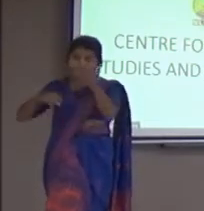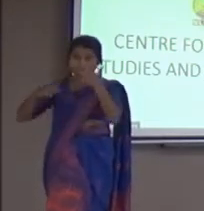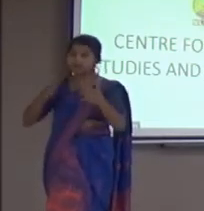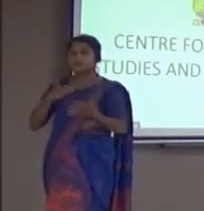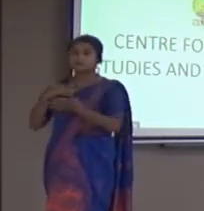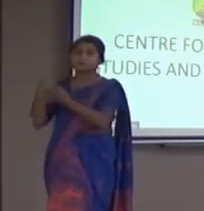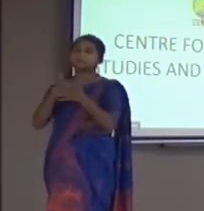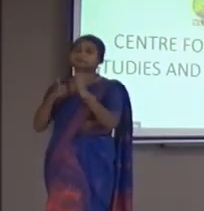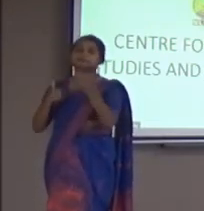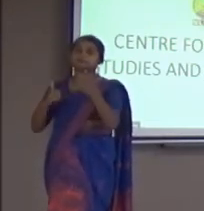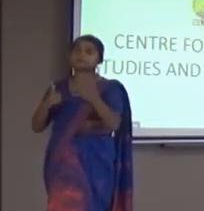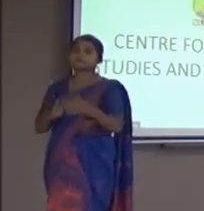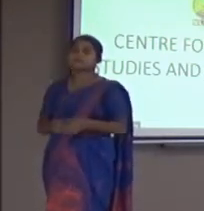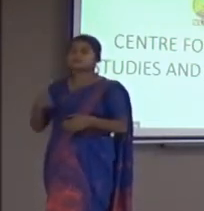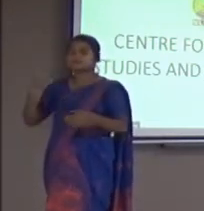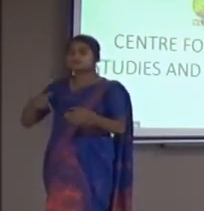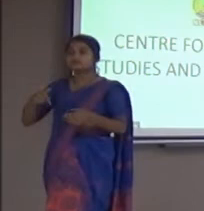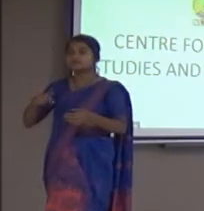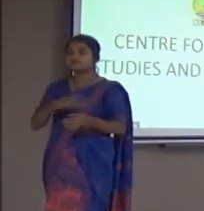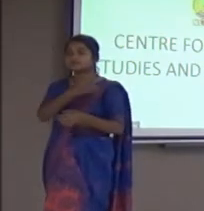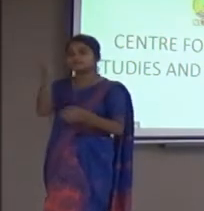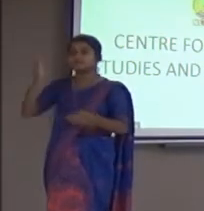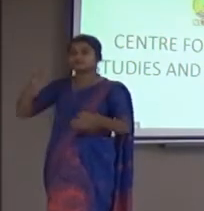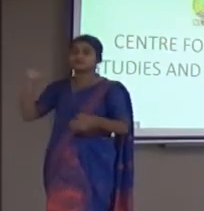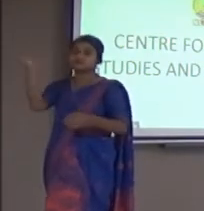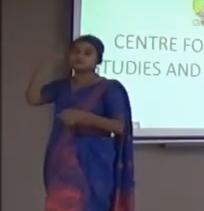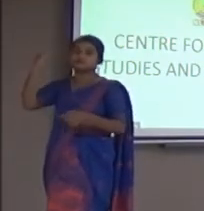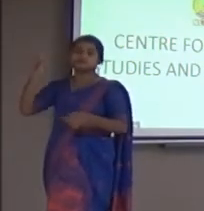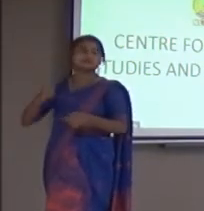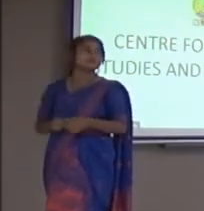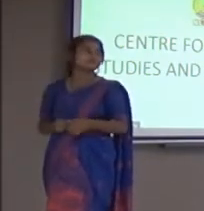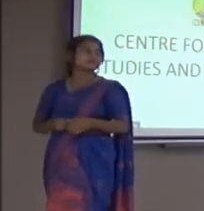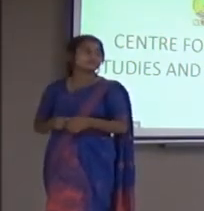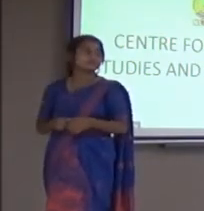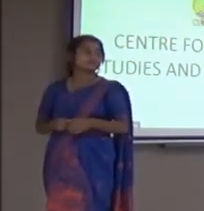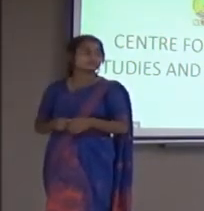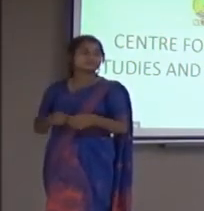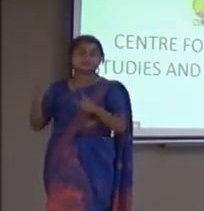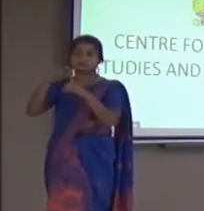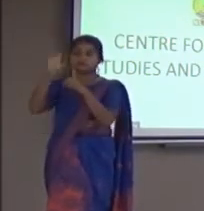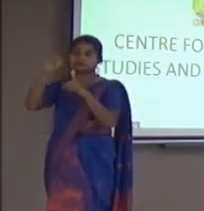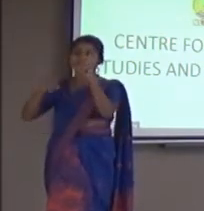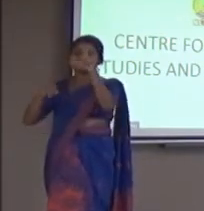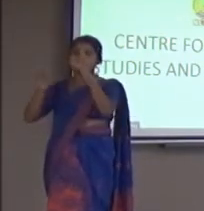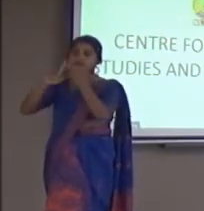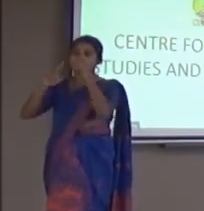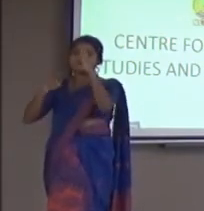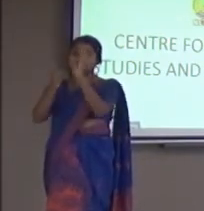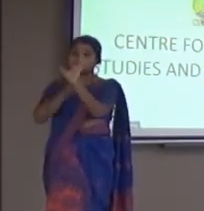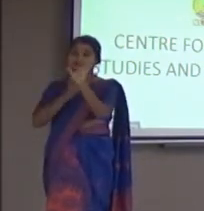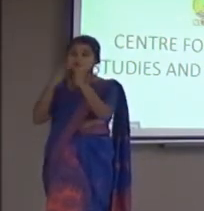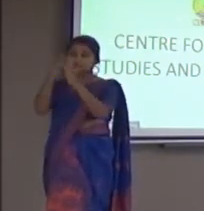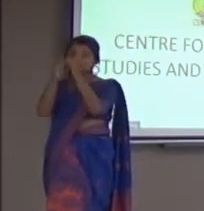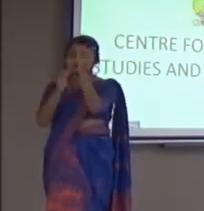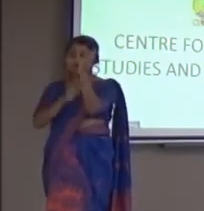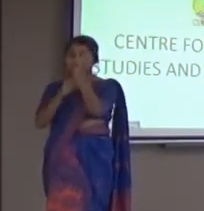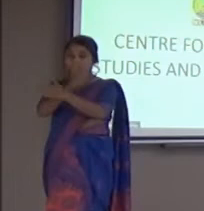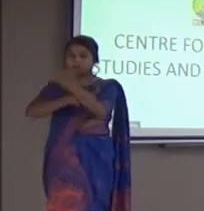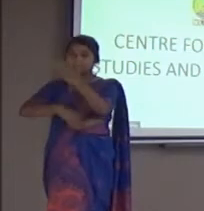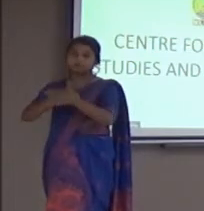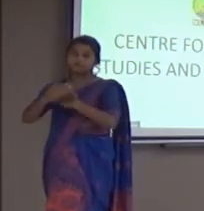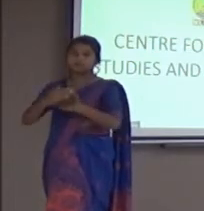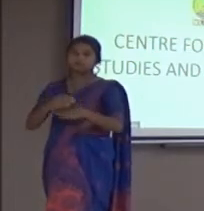simply highlights the proposition that in any deliberation on policy making for persons with disability, we need their